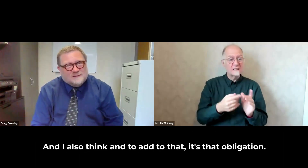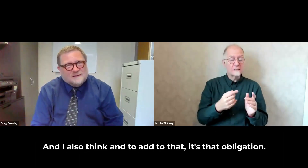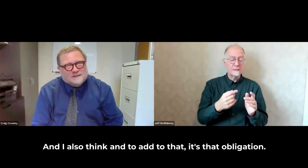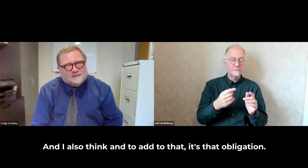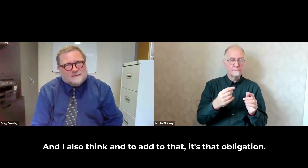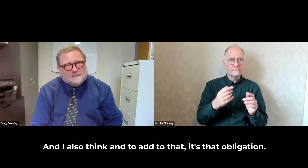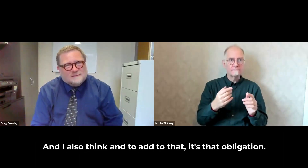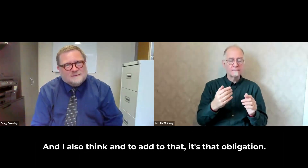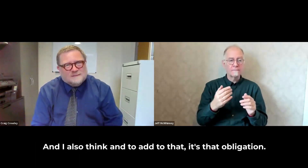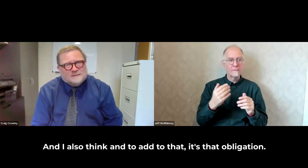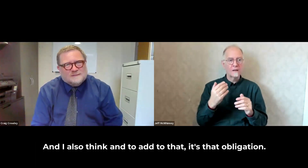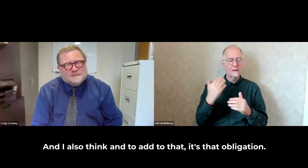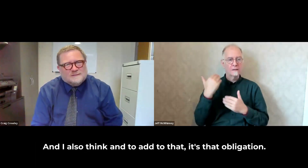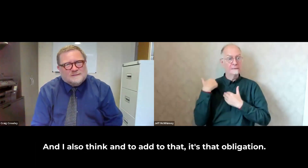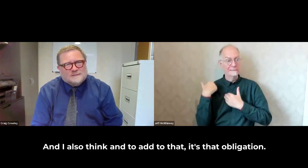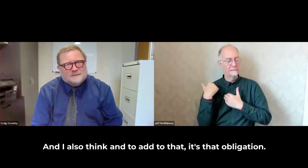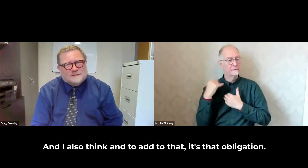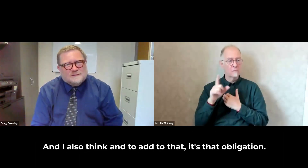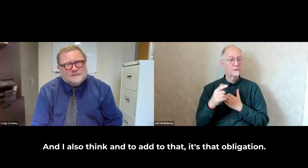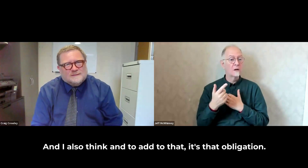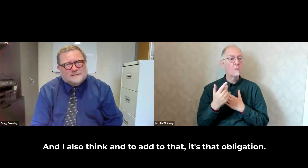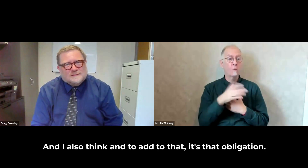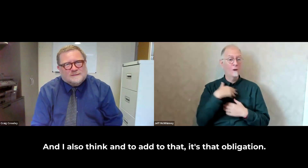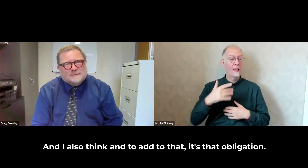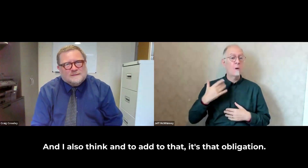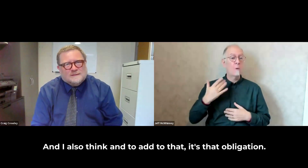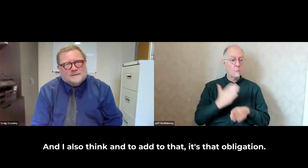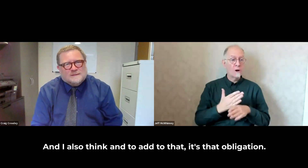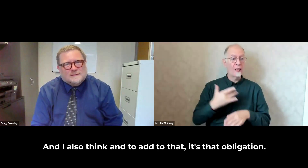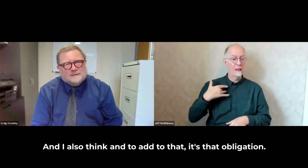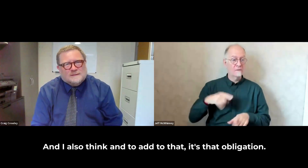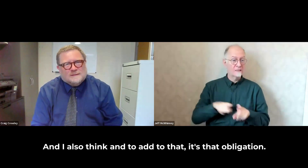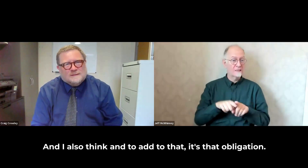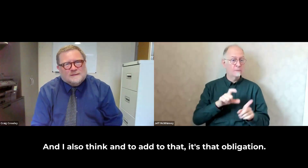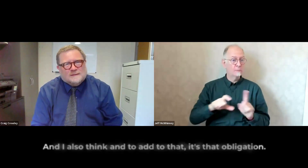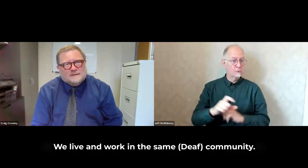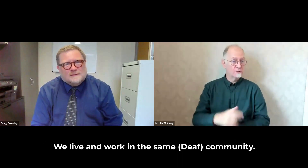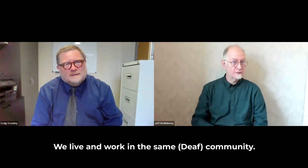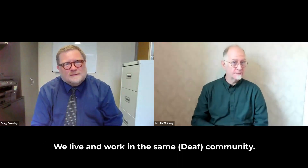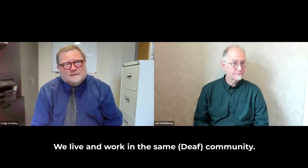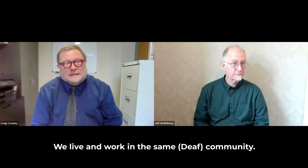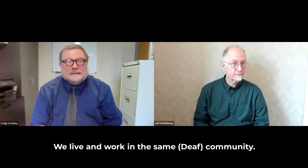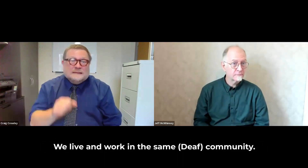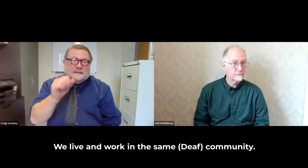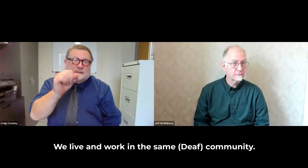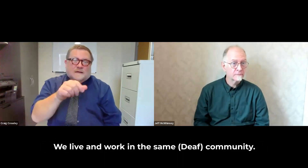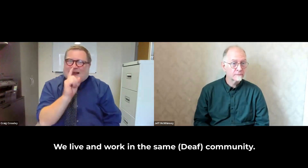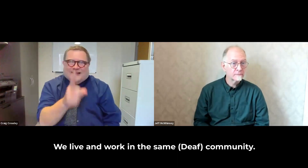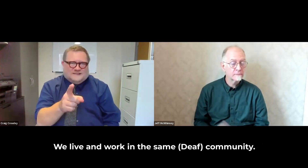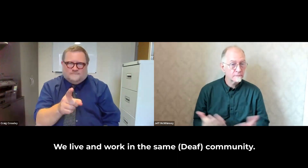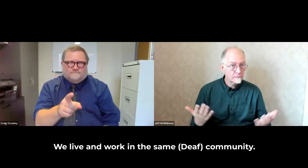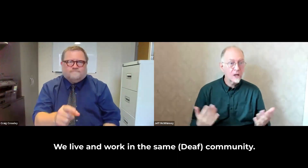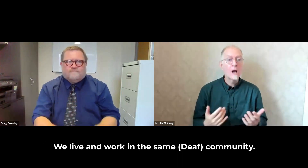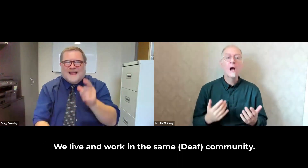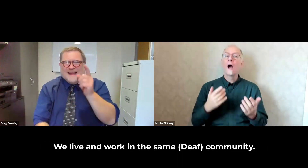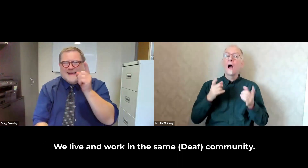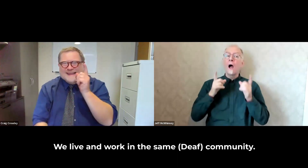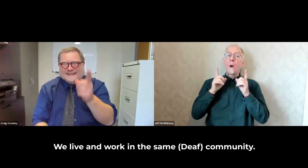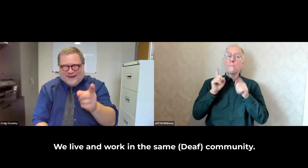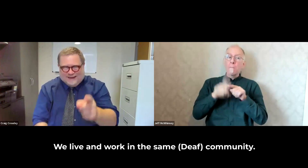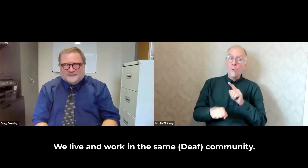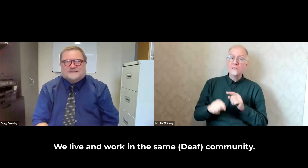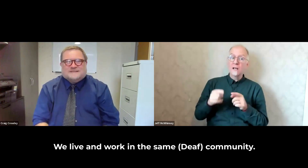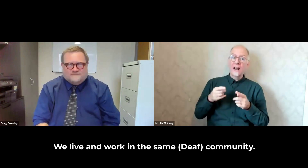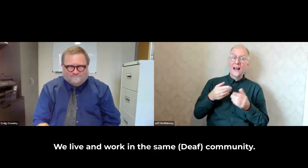Yes. And I also think, and to add to that, it's that obligation. We live and work in the